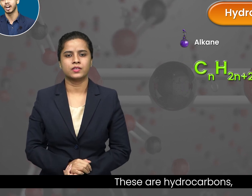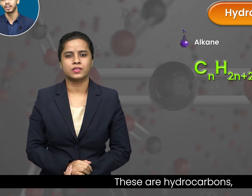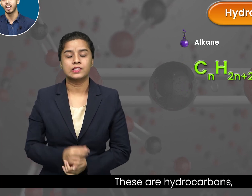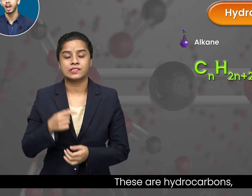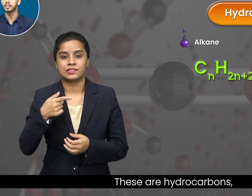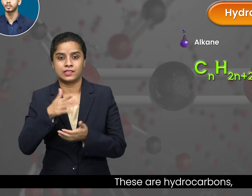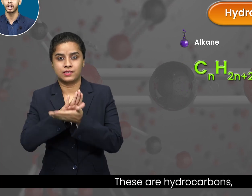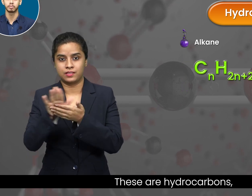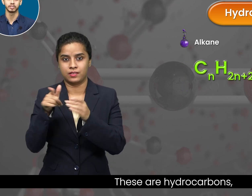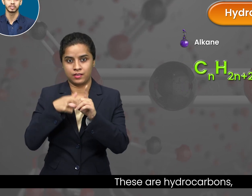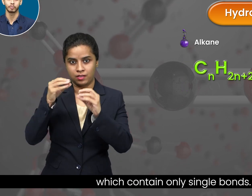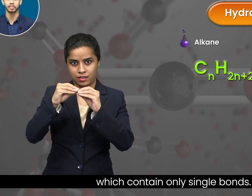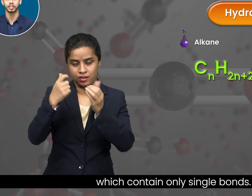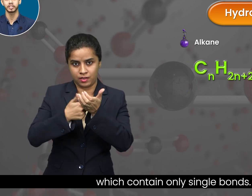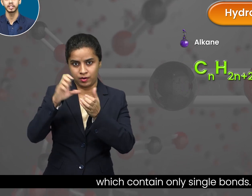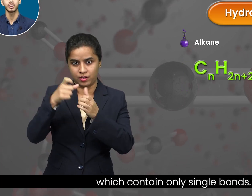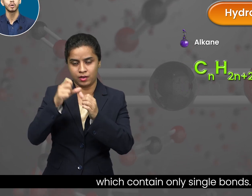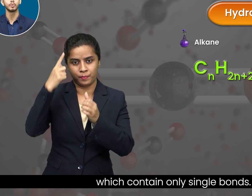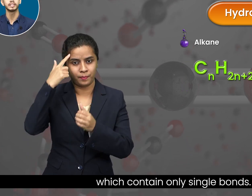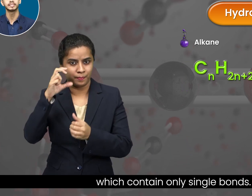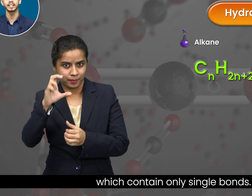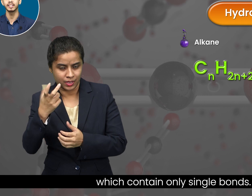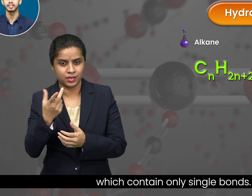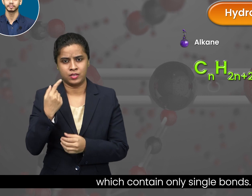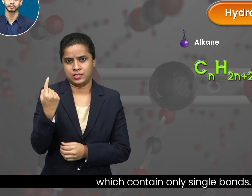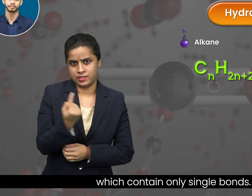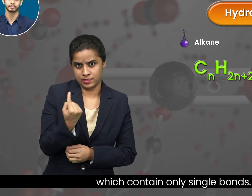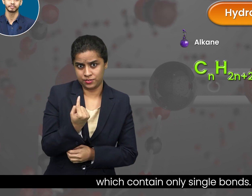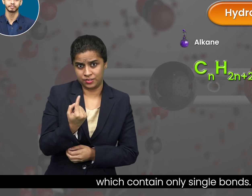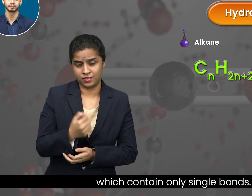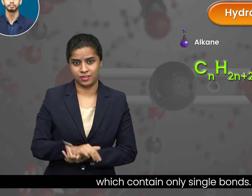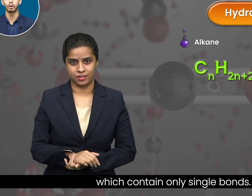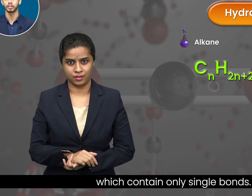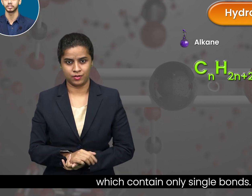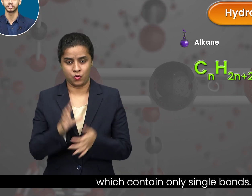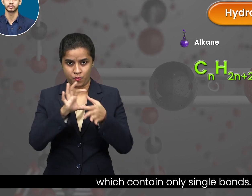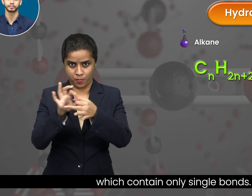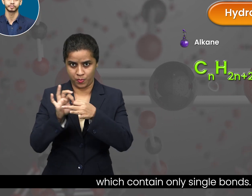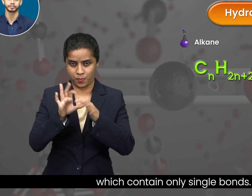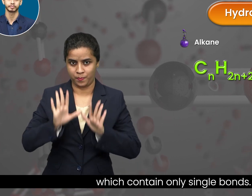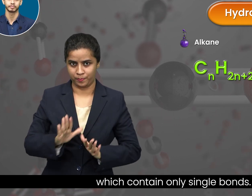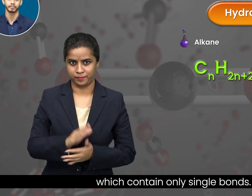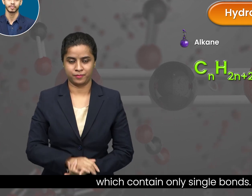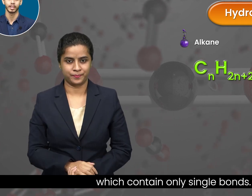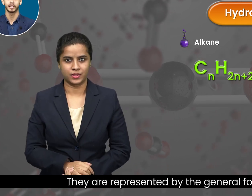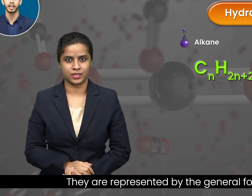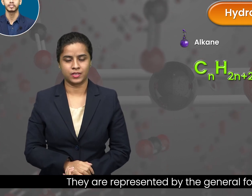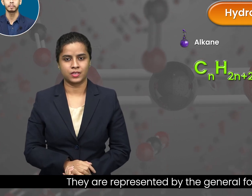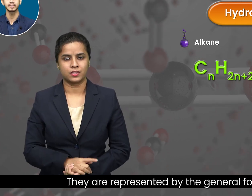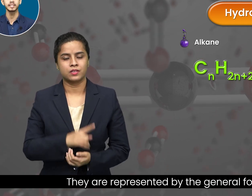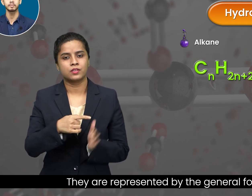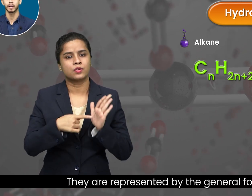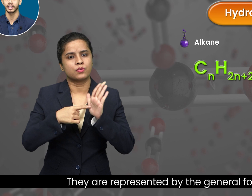These are hydrocarbons which contain only single bonds. They